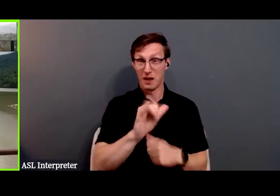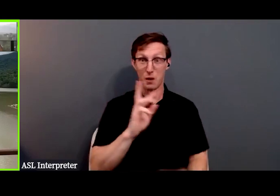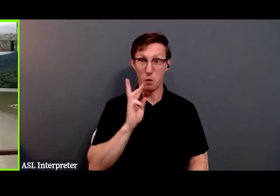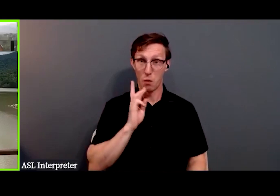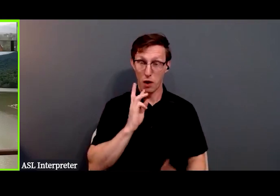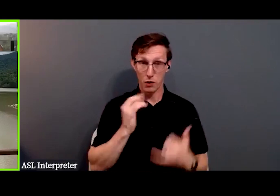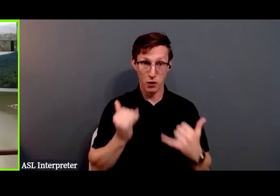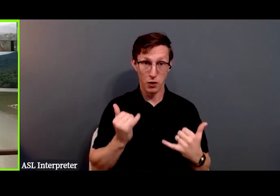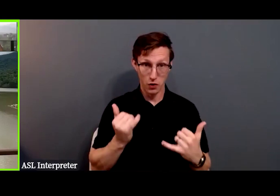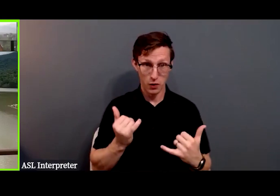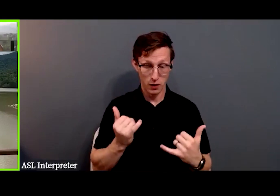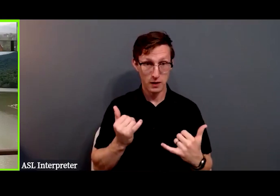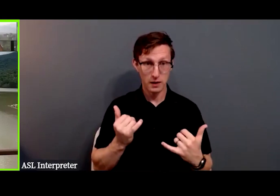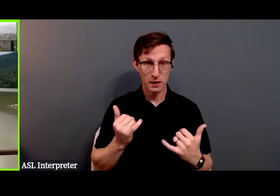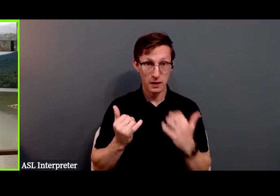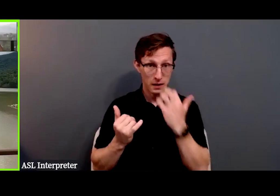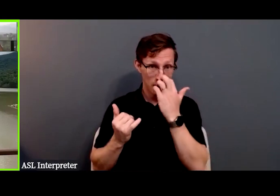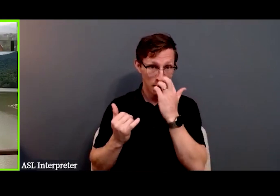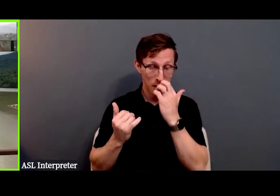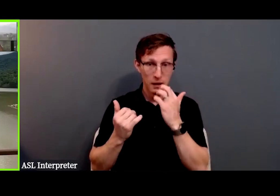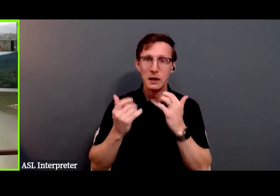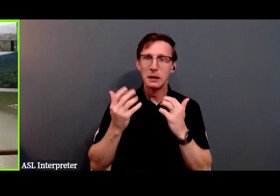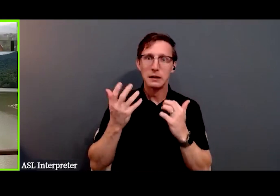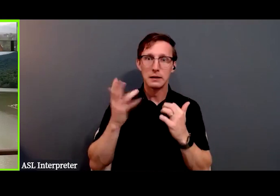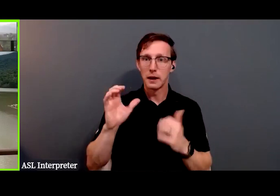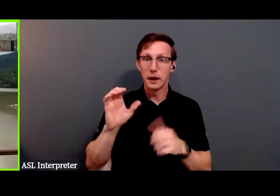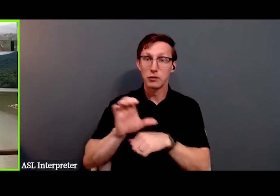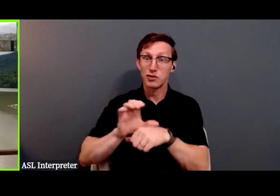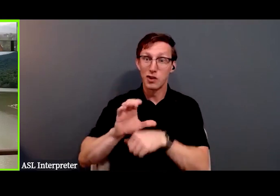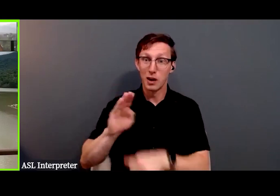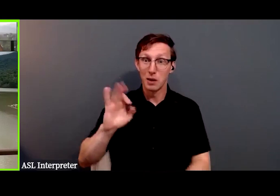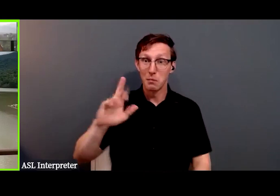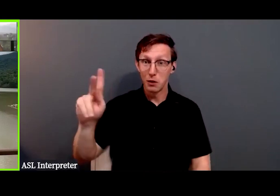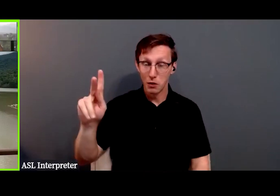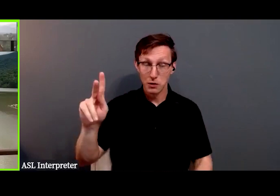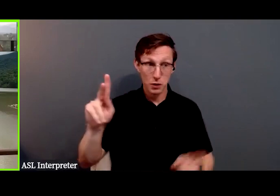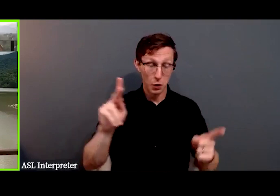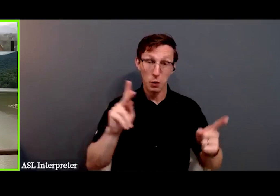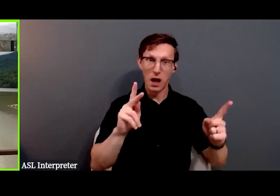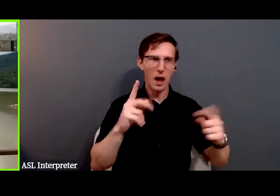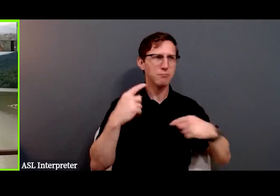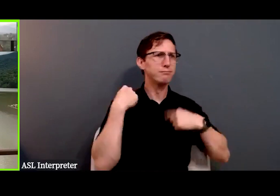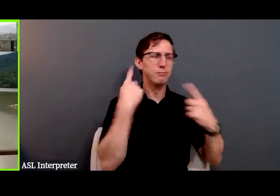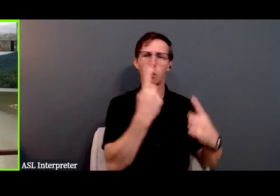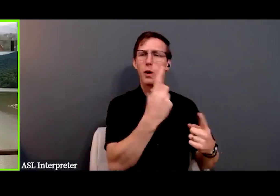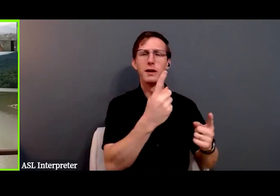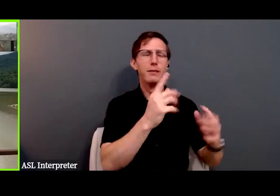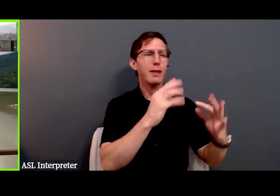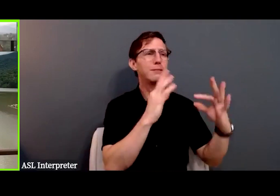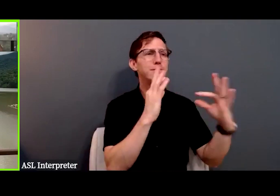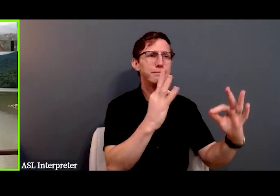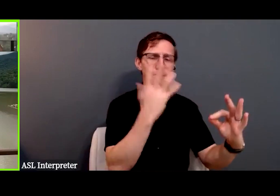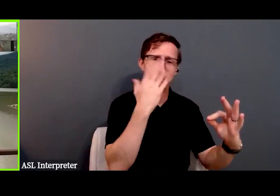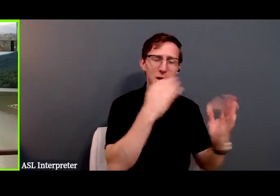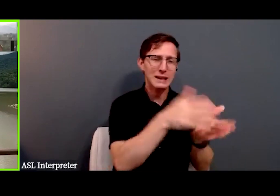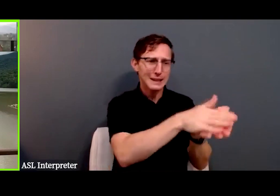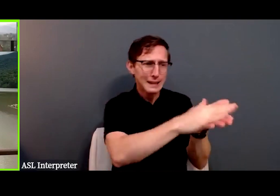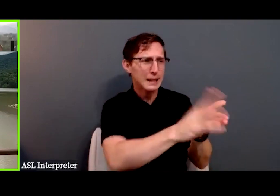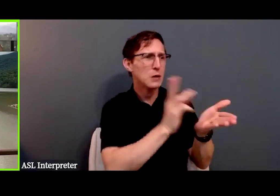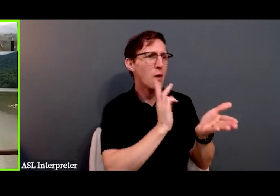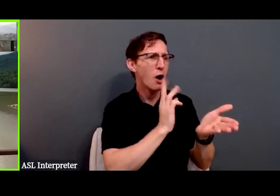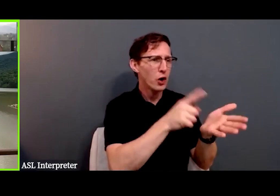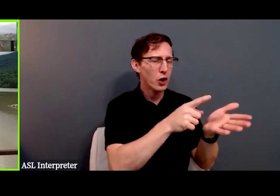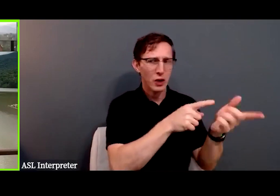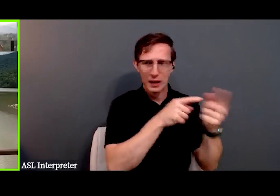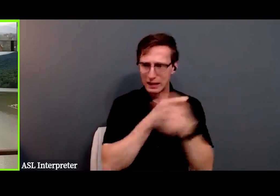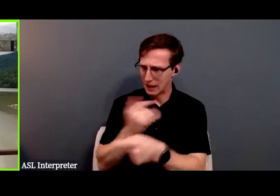me, it's effectively like chocolate milk. So it's went from one of the cleanest water supplies in the United States to what I